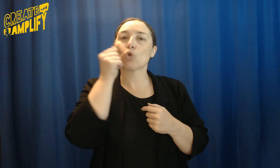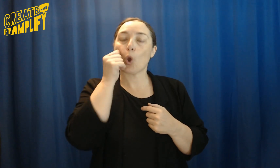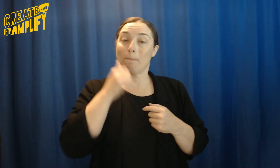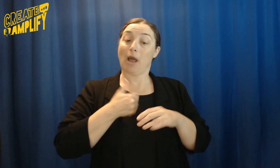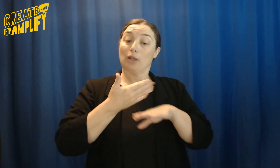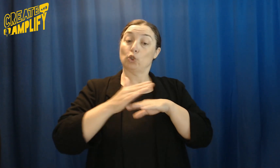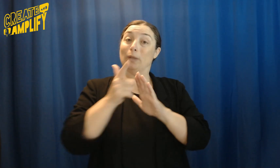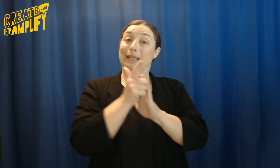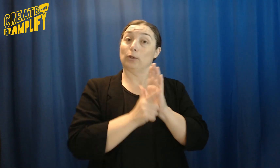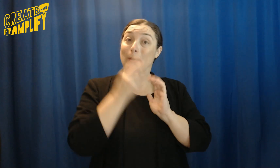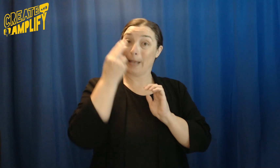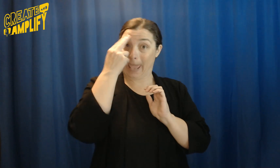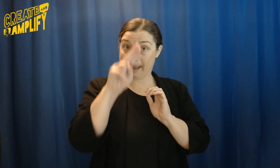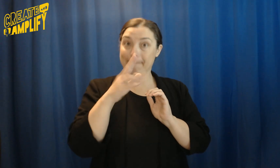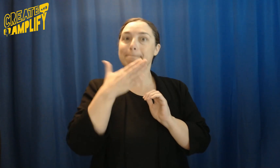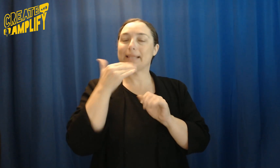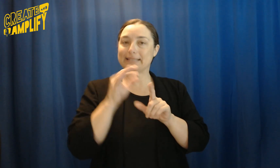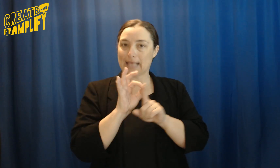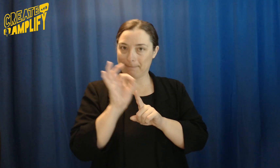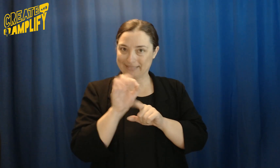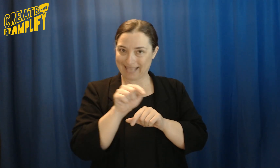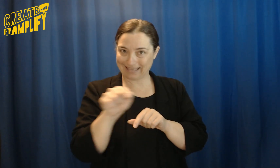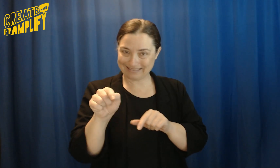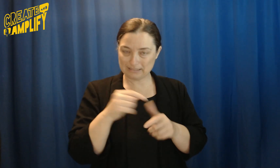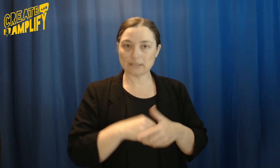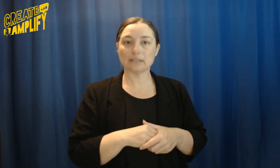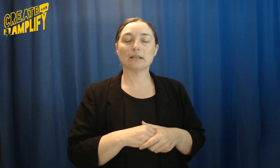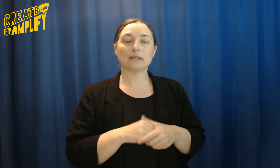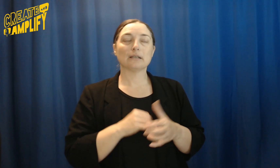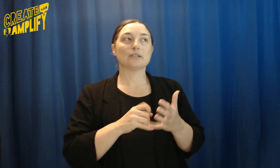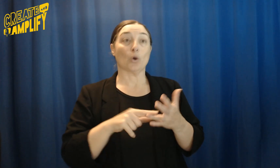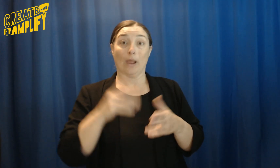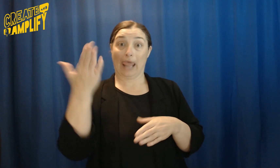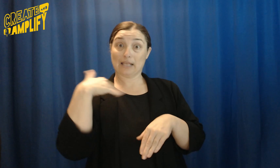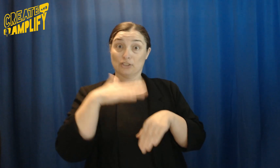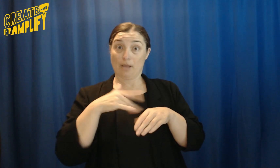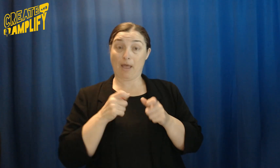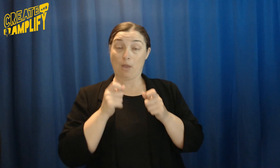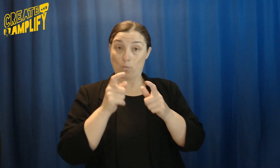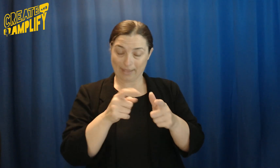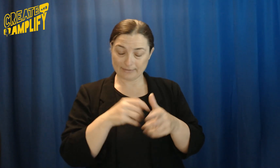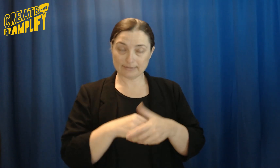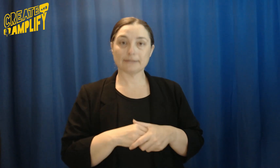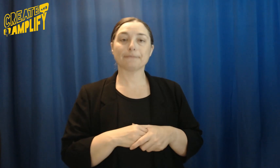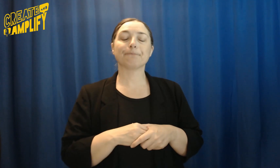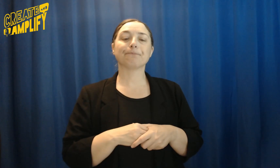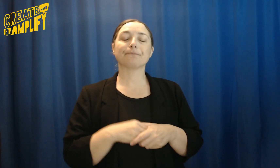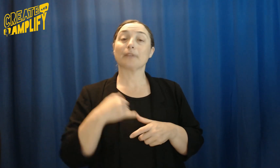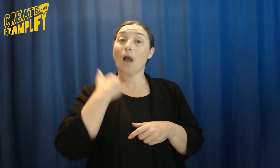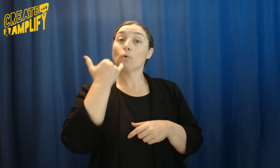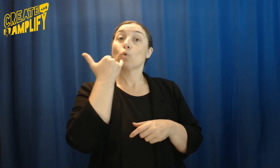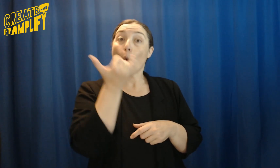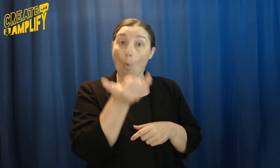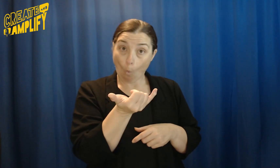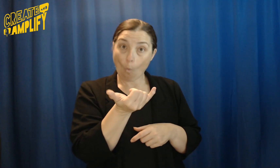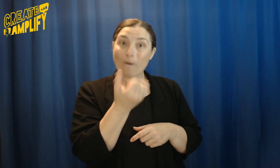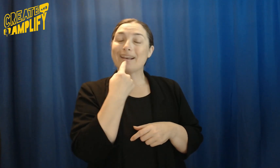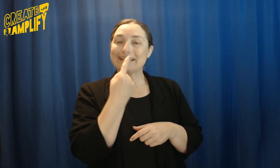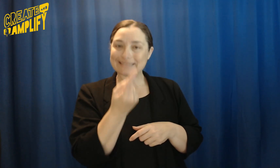Could you please update your system? So the last time I went in, I called ahead and I said, hey,